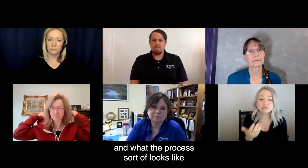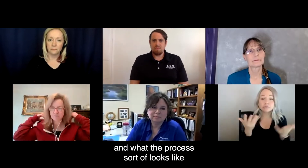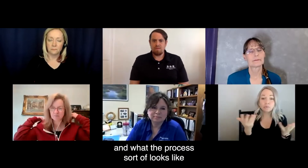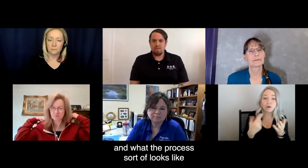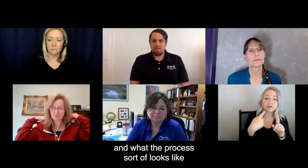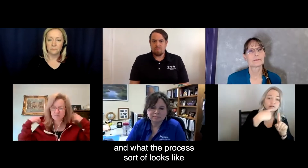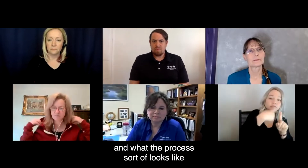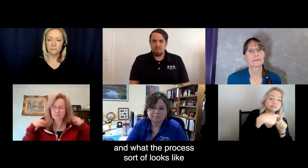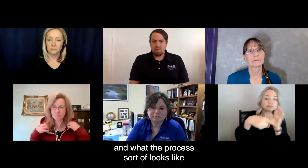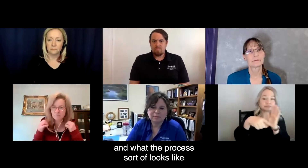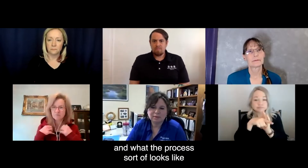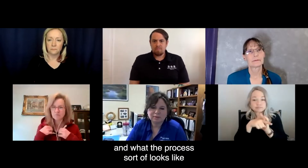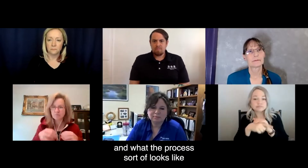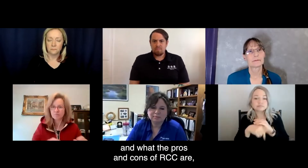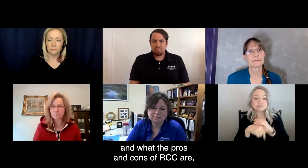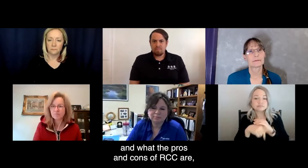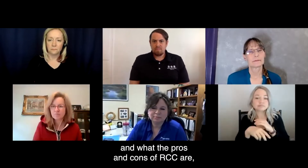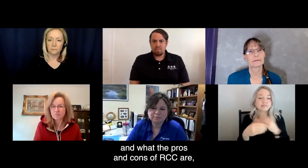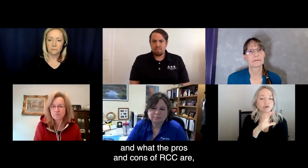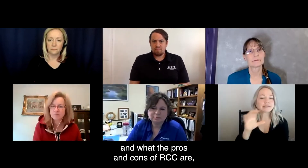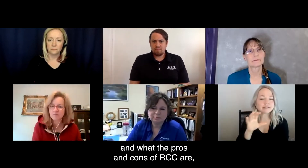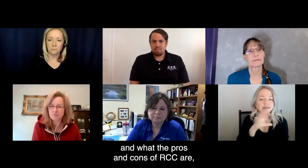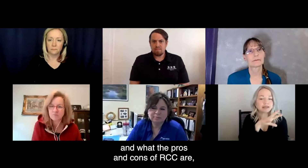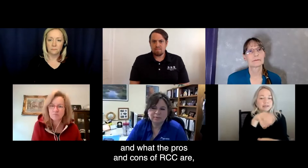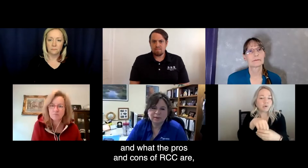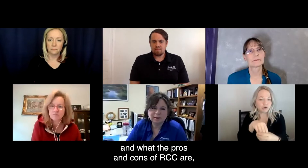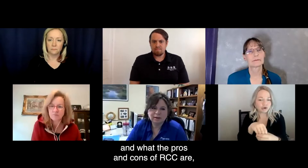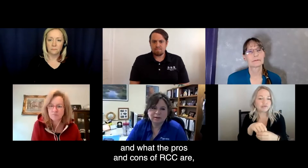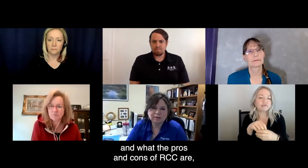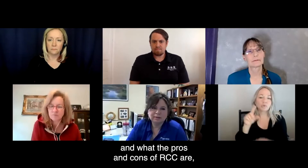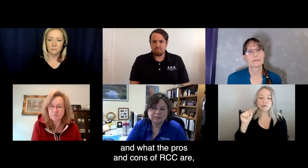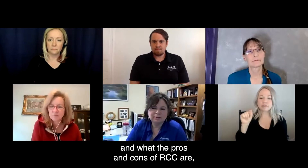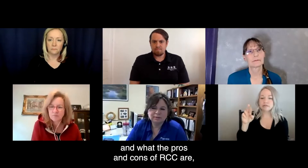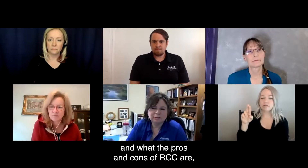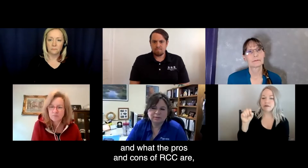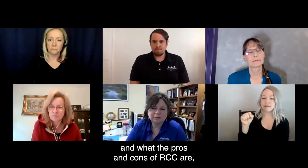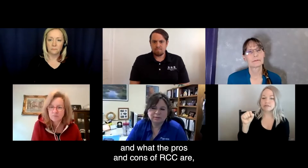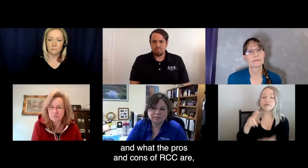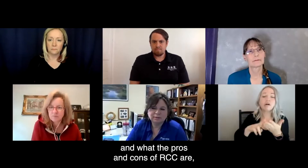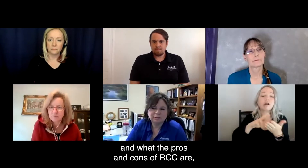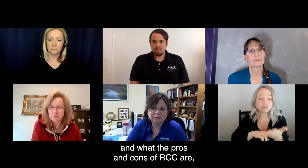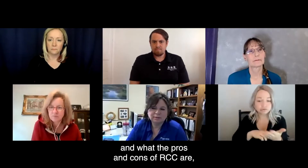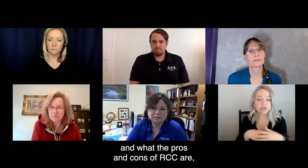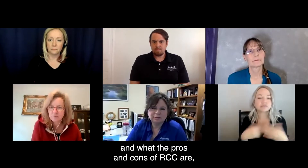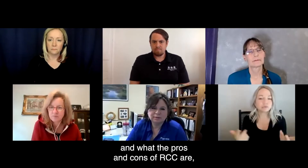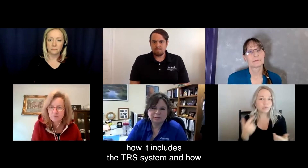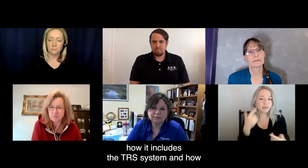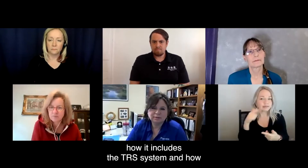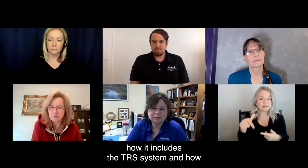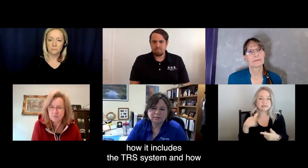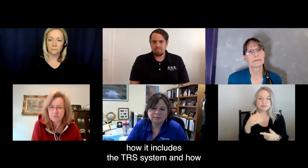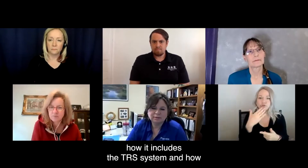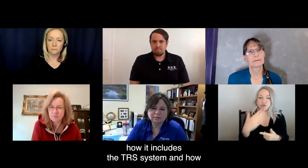what the process sort of looks like and what the pros and cons of RCC are, how